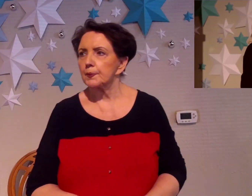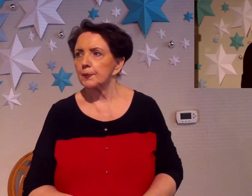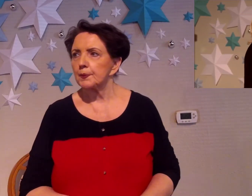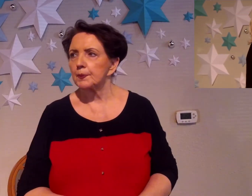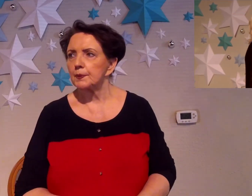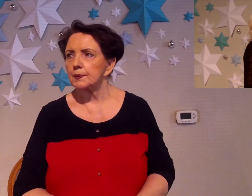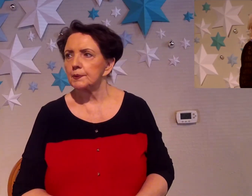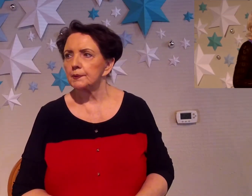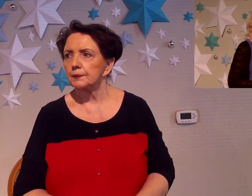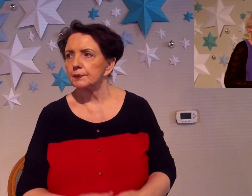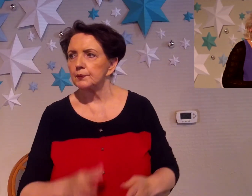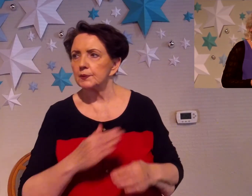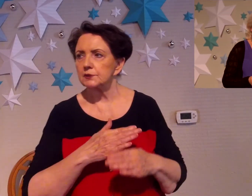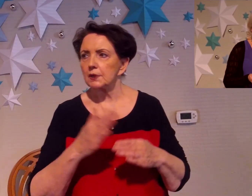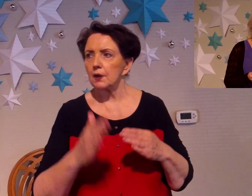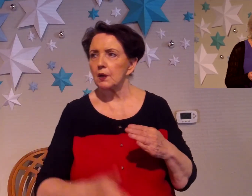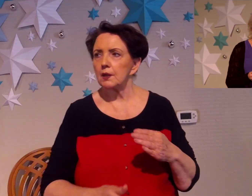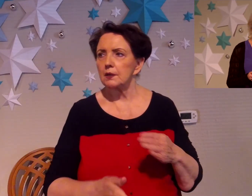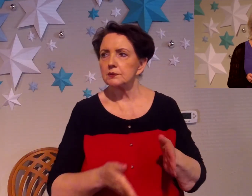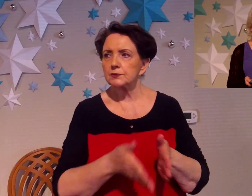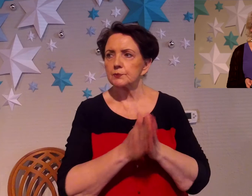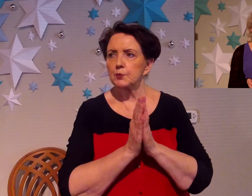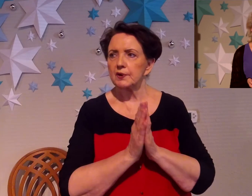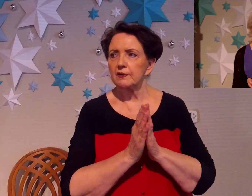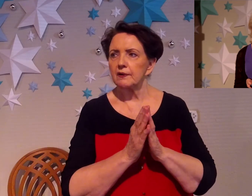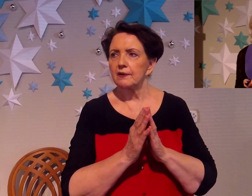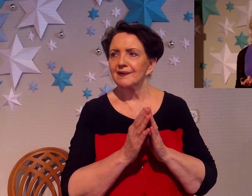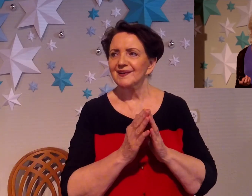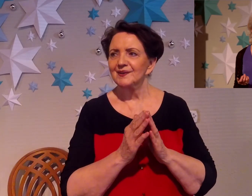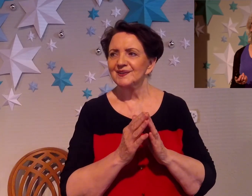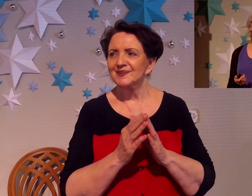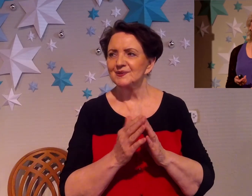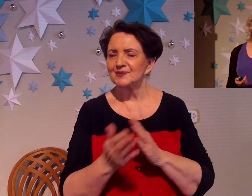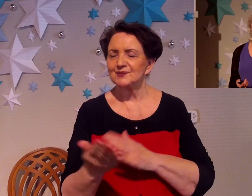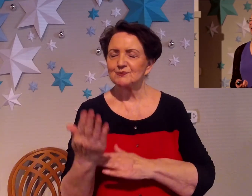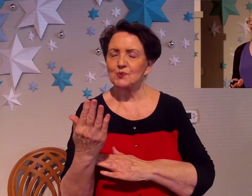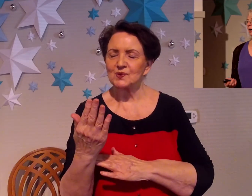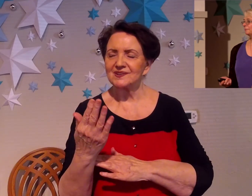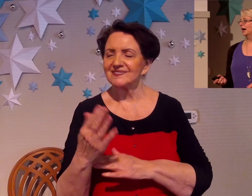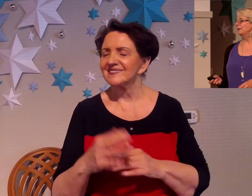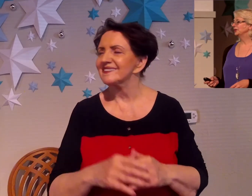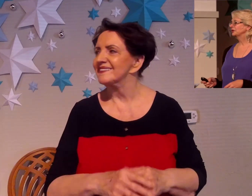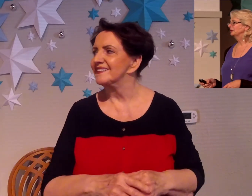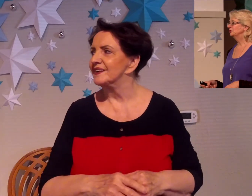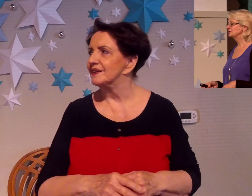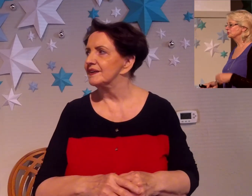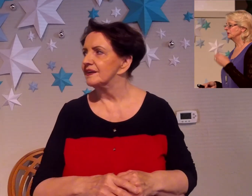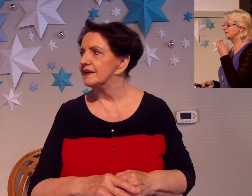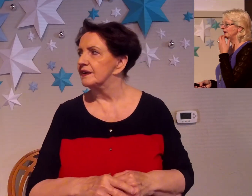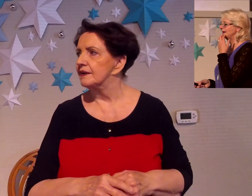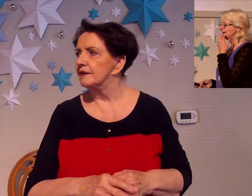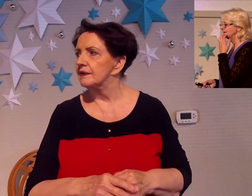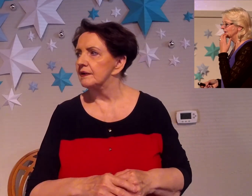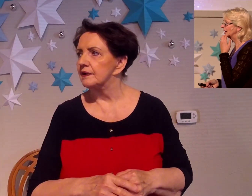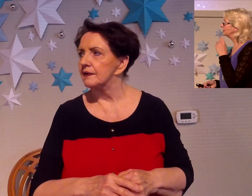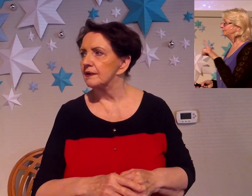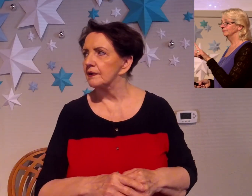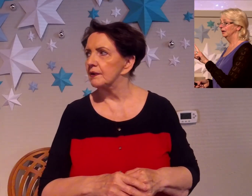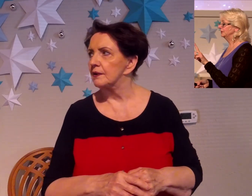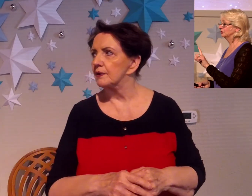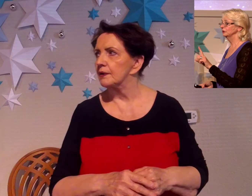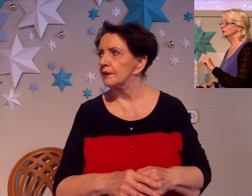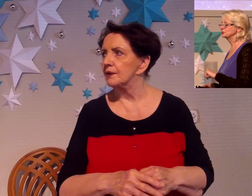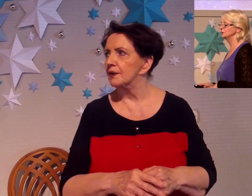I'm going to close our prayer for this evening, or prayer for this morning. I'm going to close with a